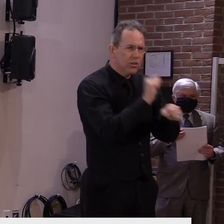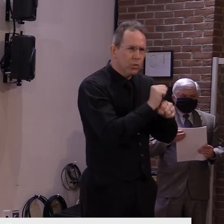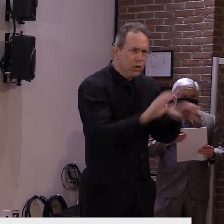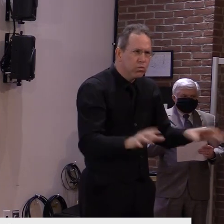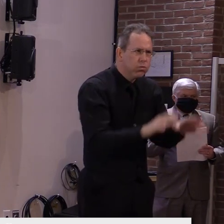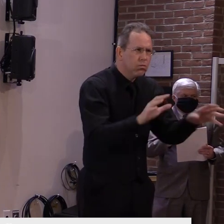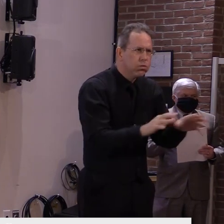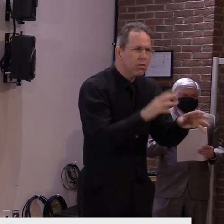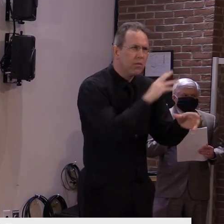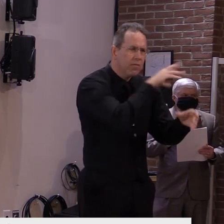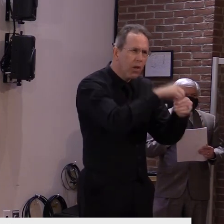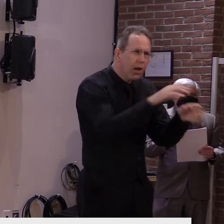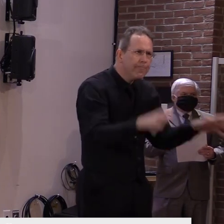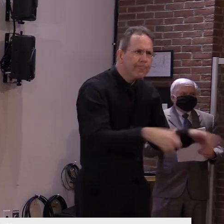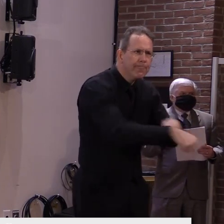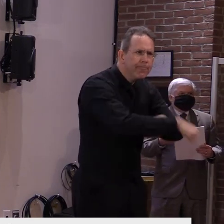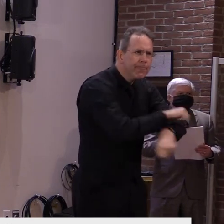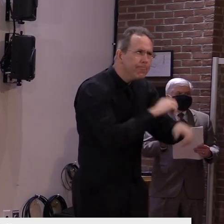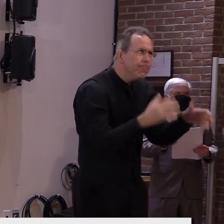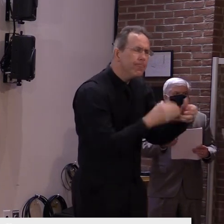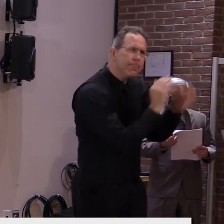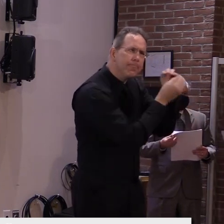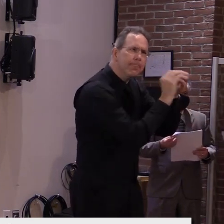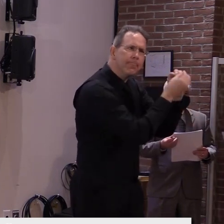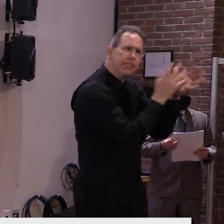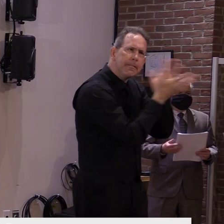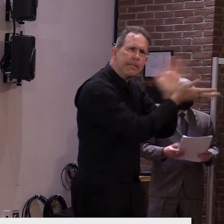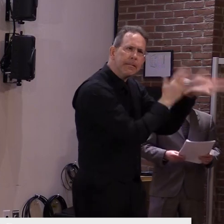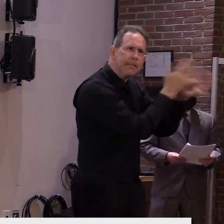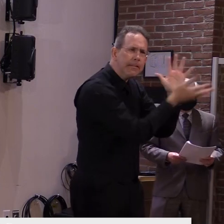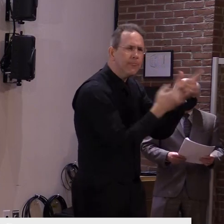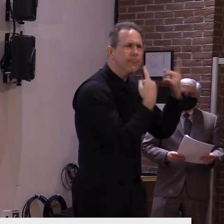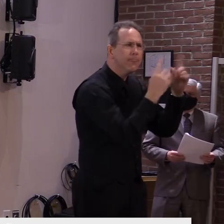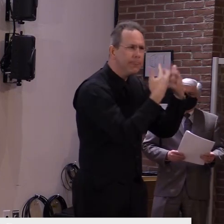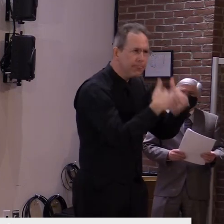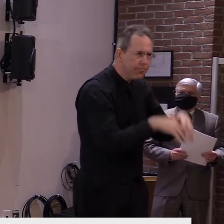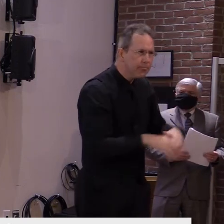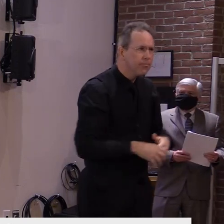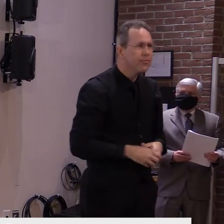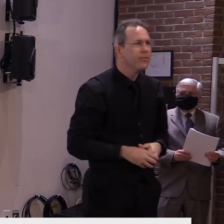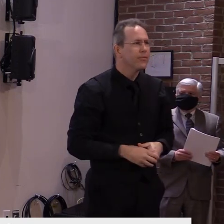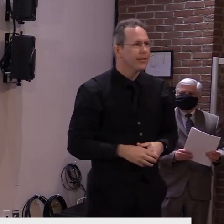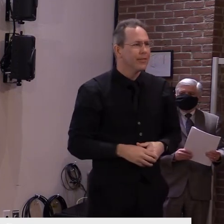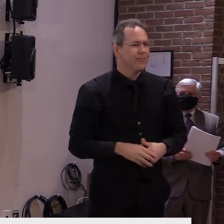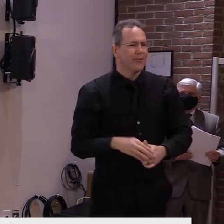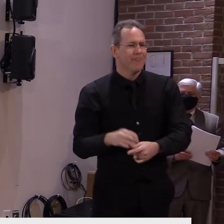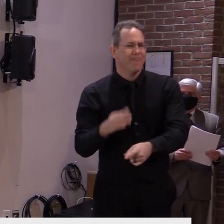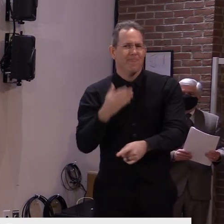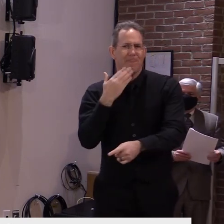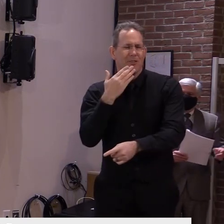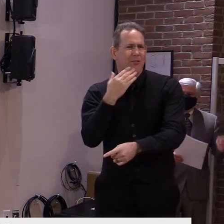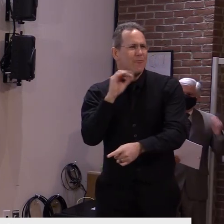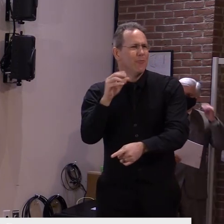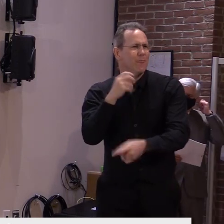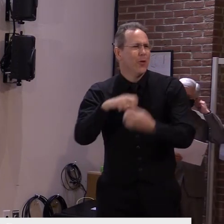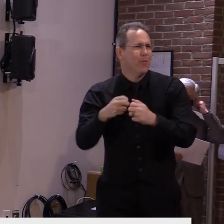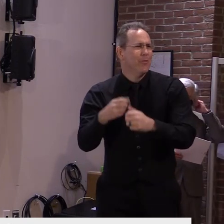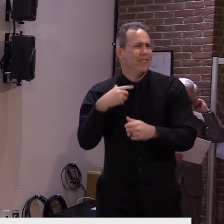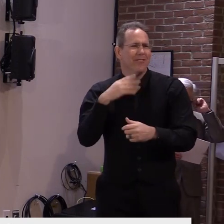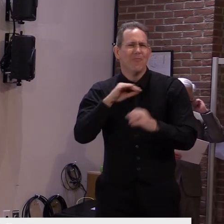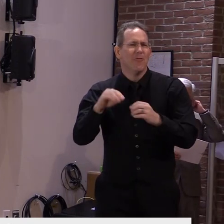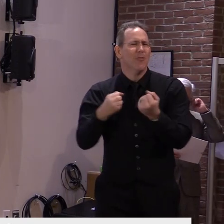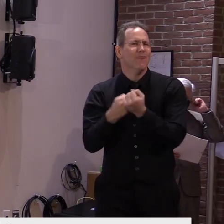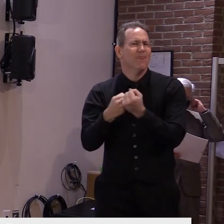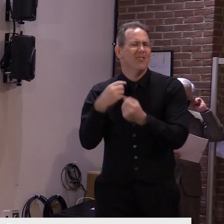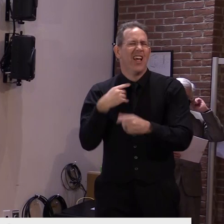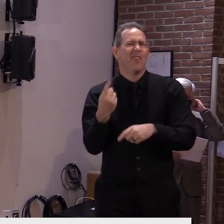So thank you again. And with that, I'll... thank you. And I'm running now to the floor to vote. So I